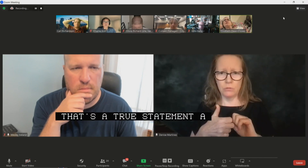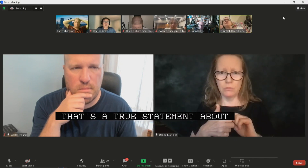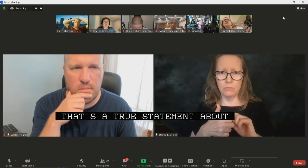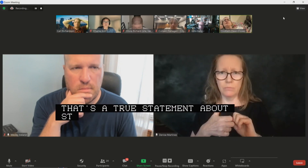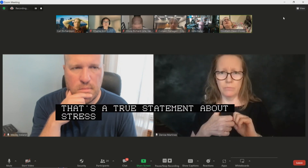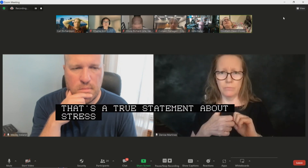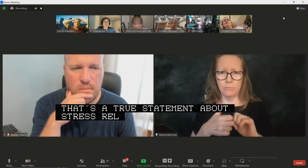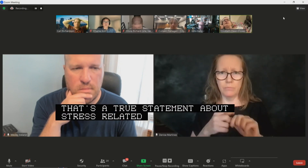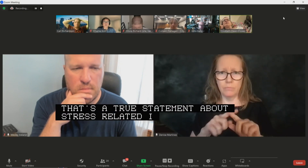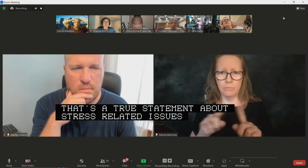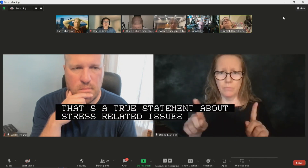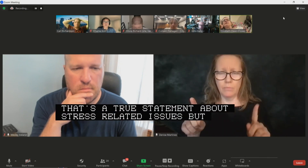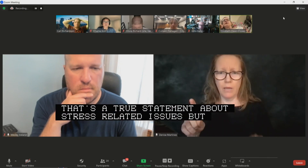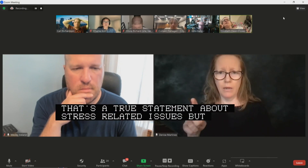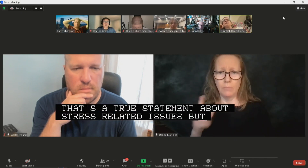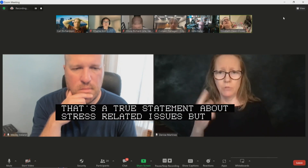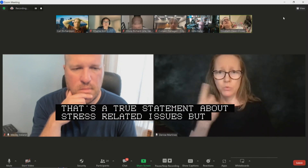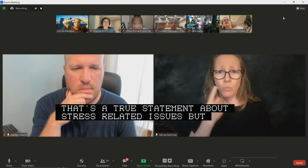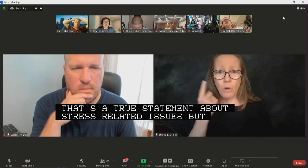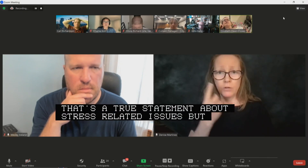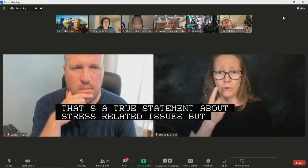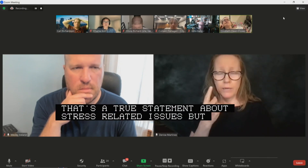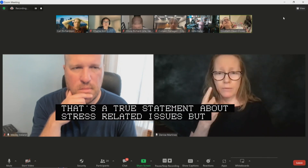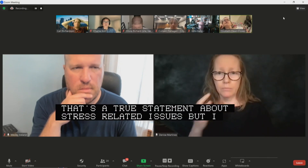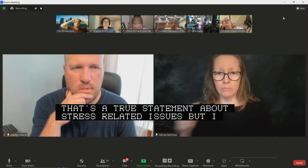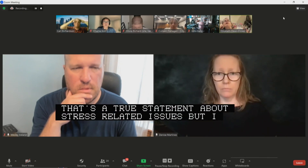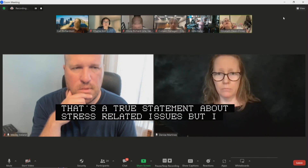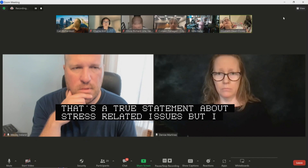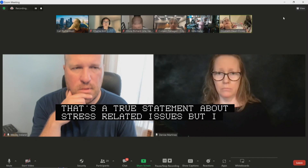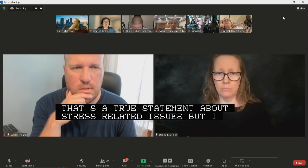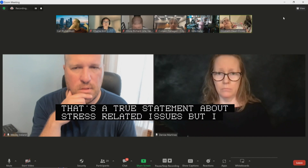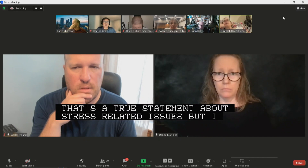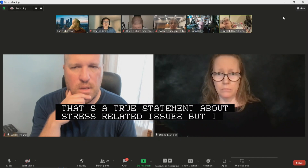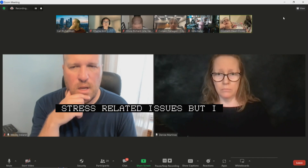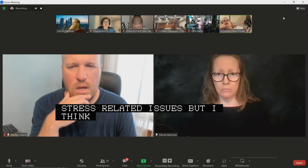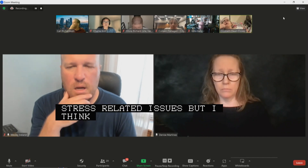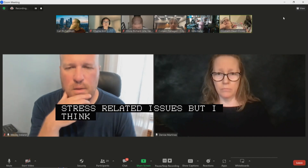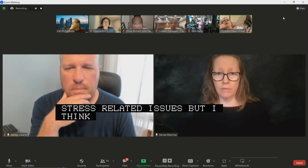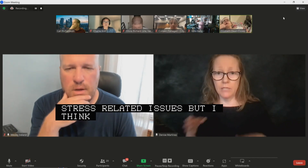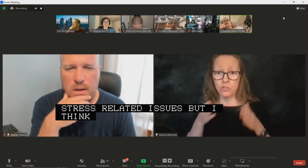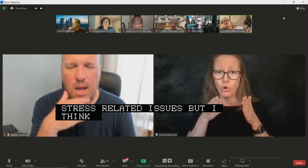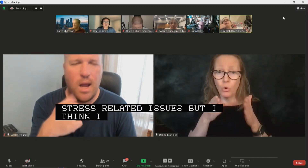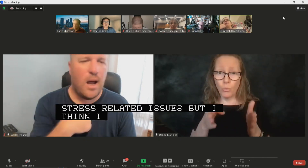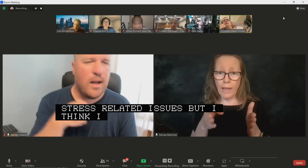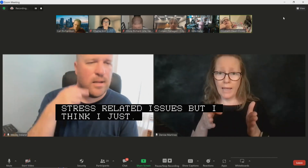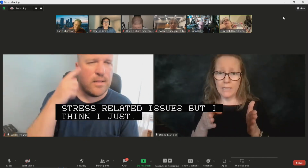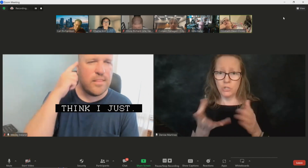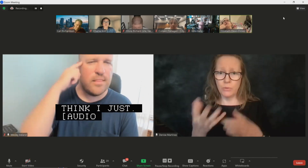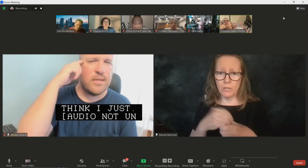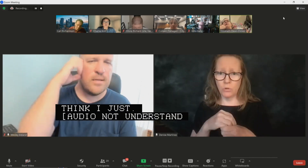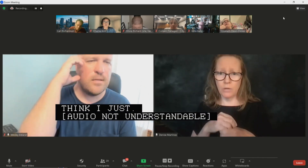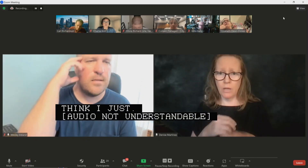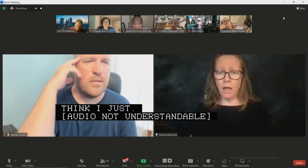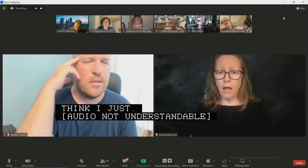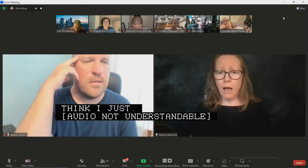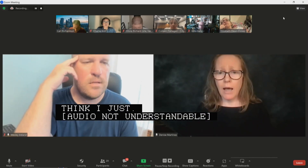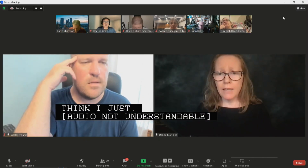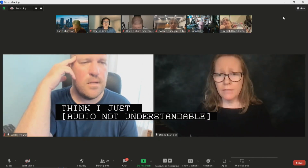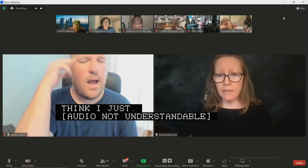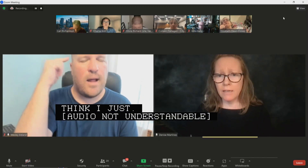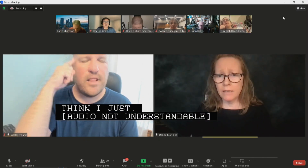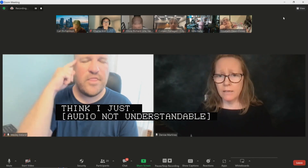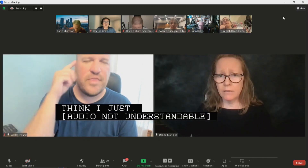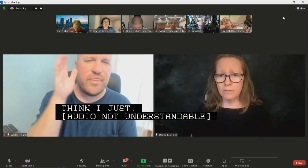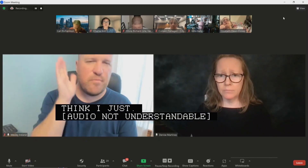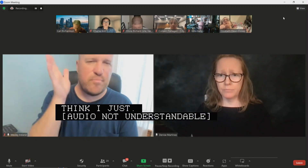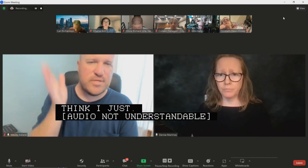I just wonder if anyone can think of a way to include some, or